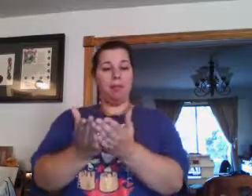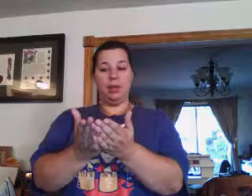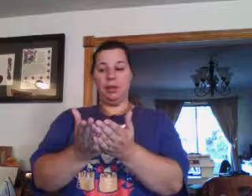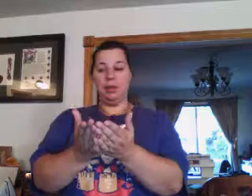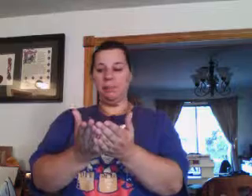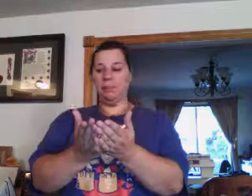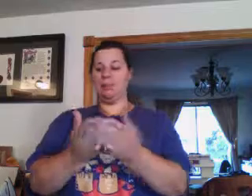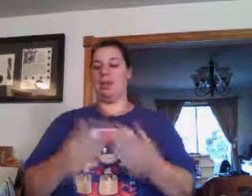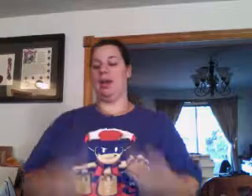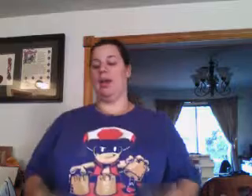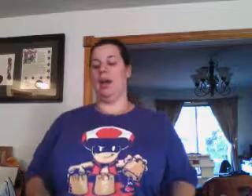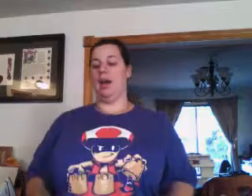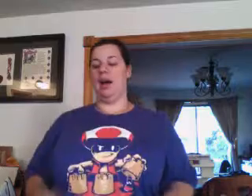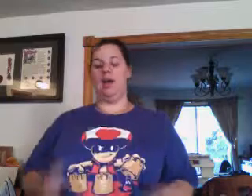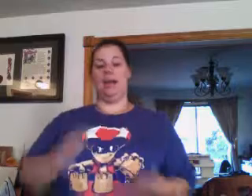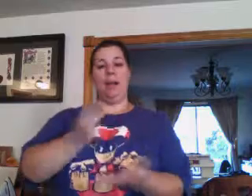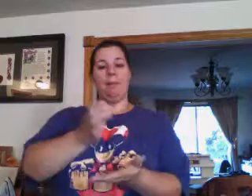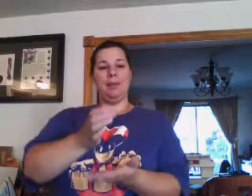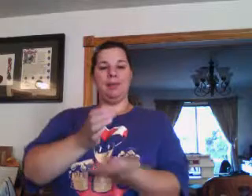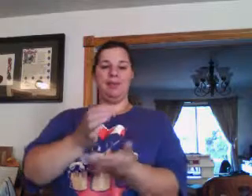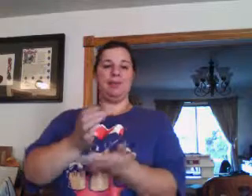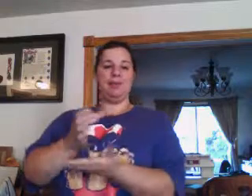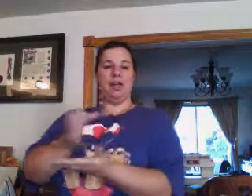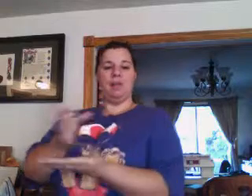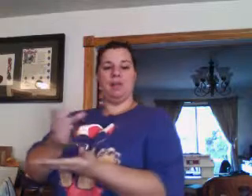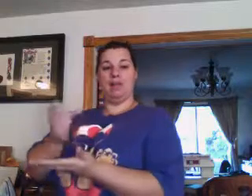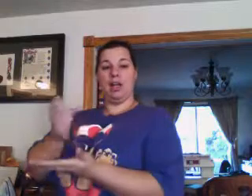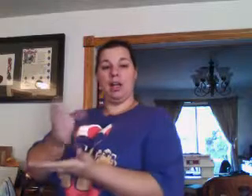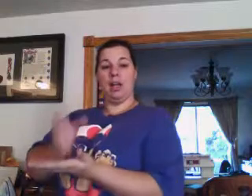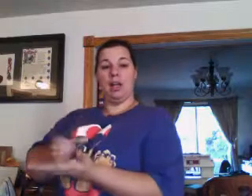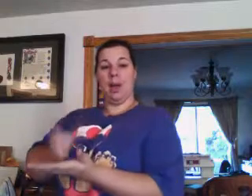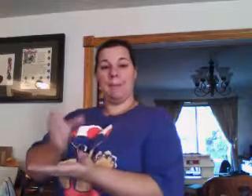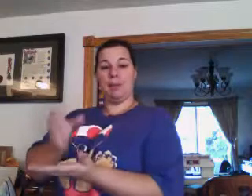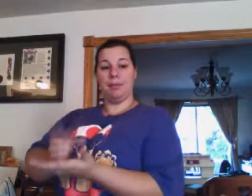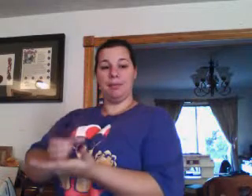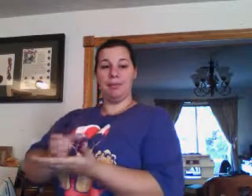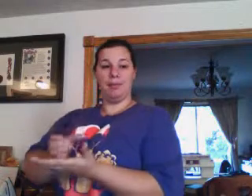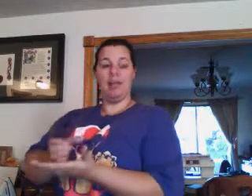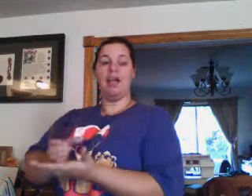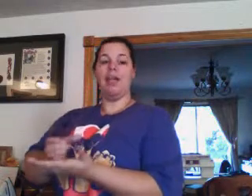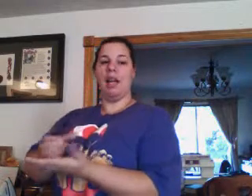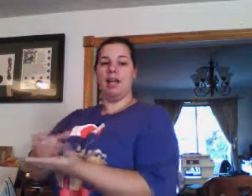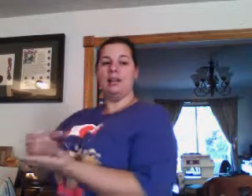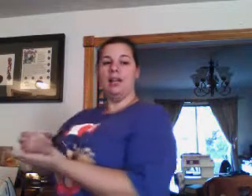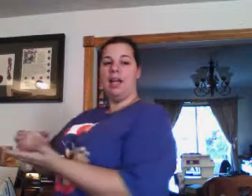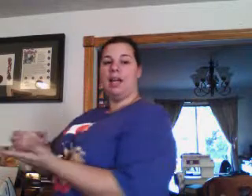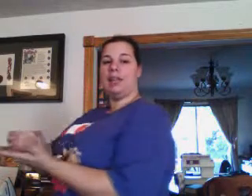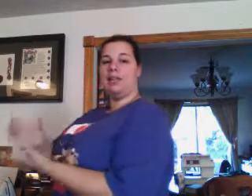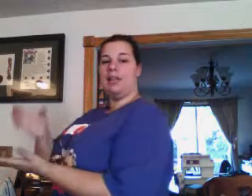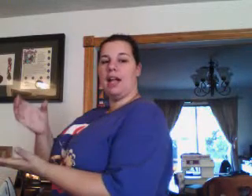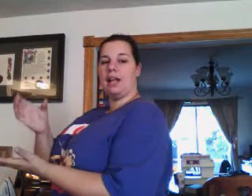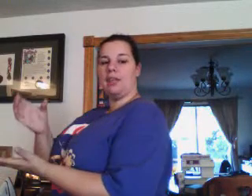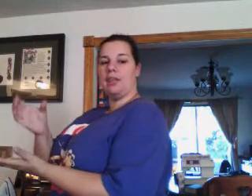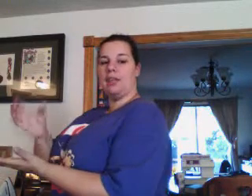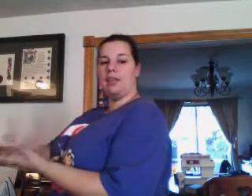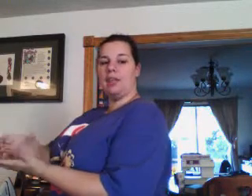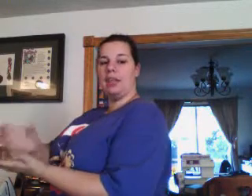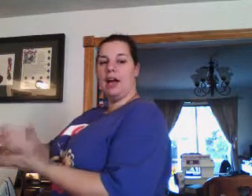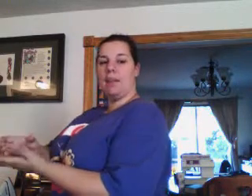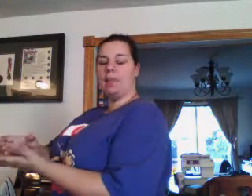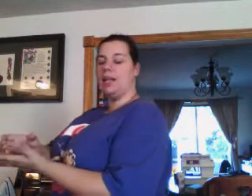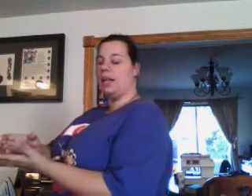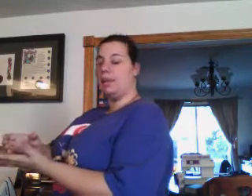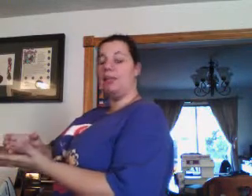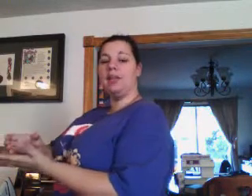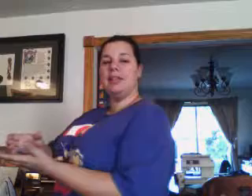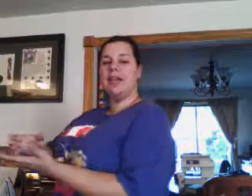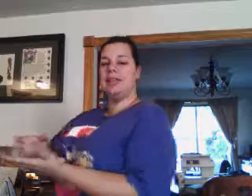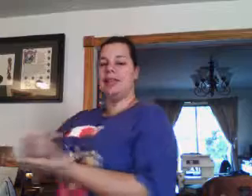Book. Cup. Very obvious. Cup. Yeah, it's that obvious. Cup. Like you're putting down a